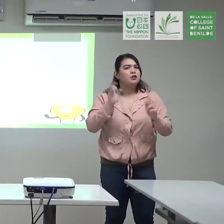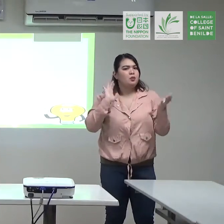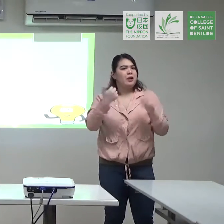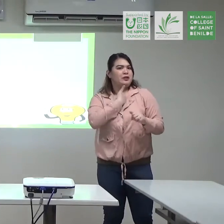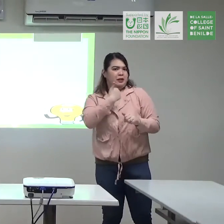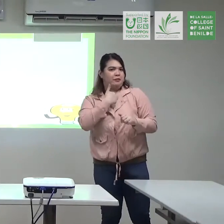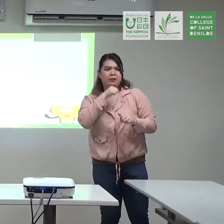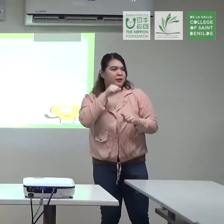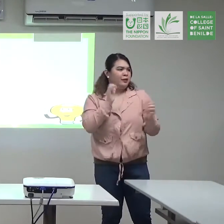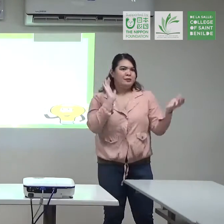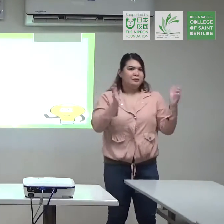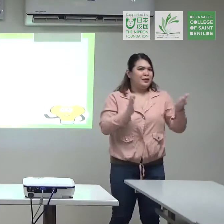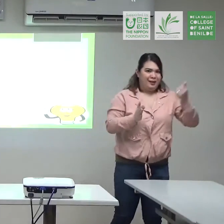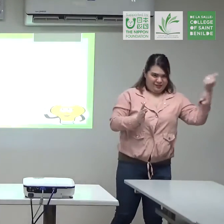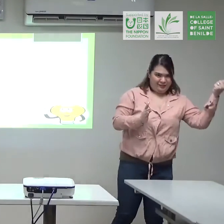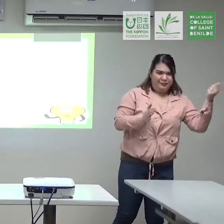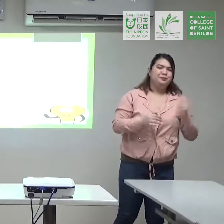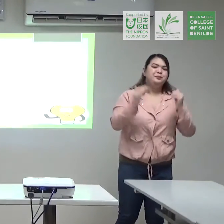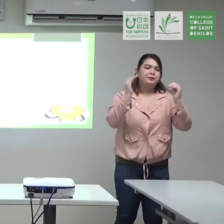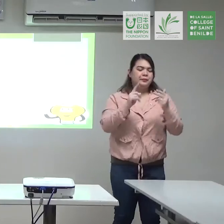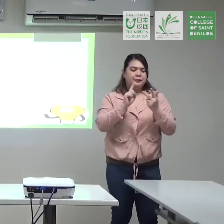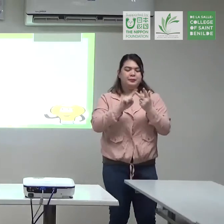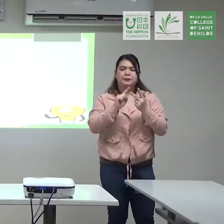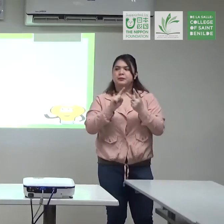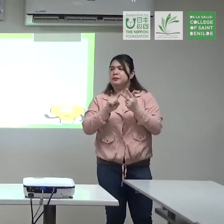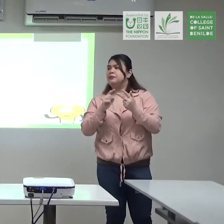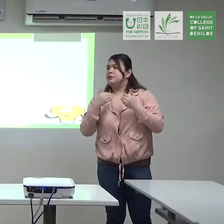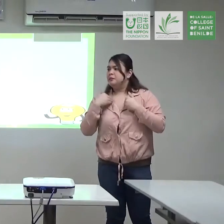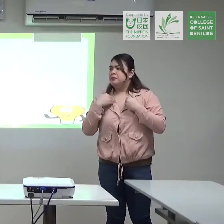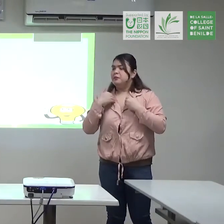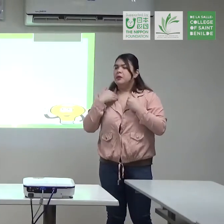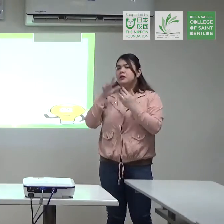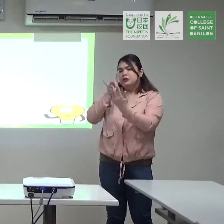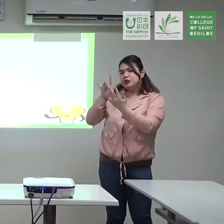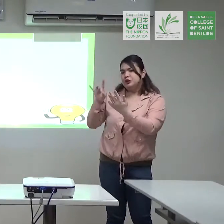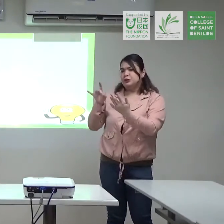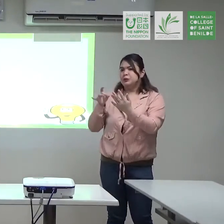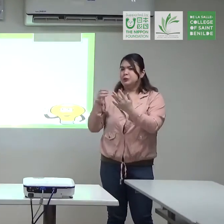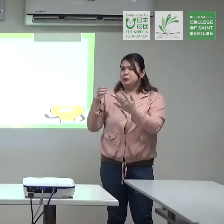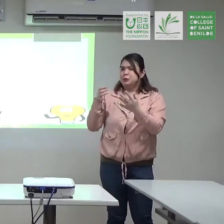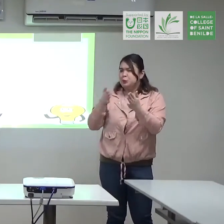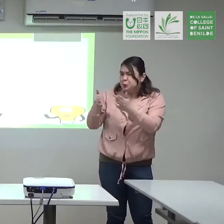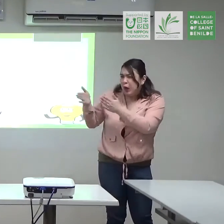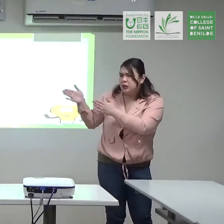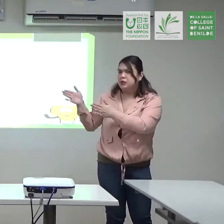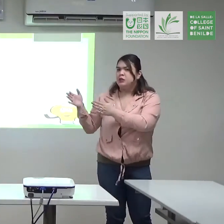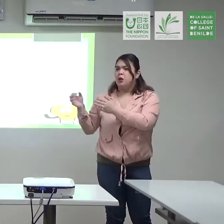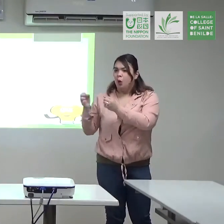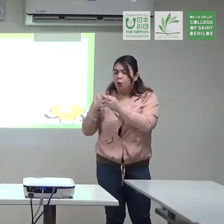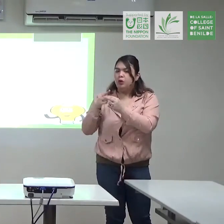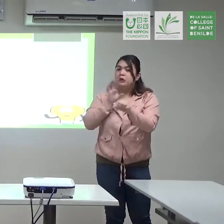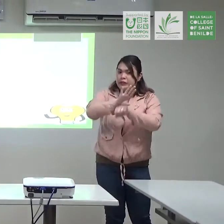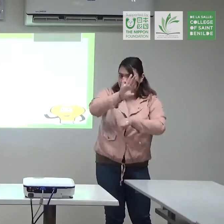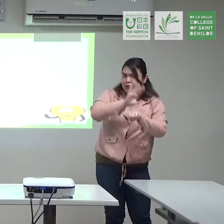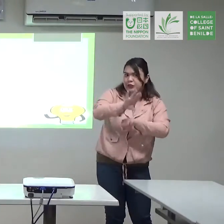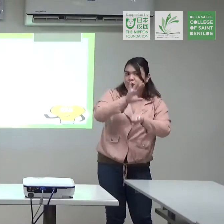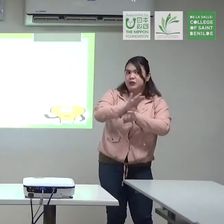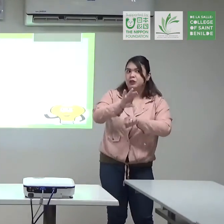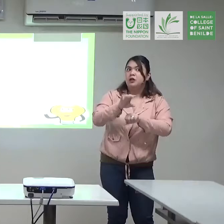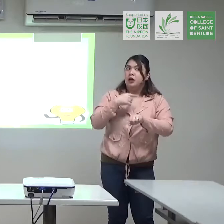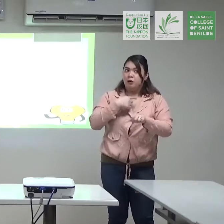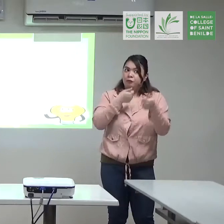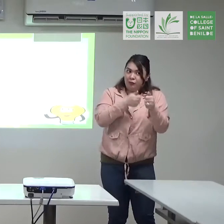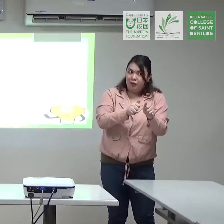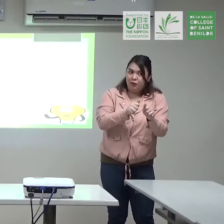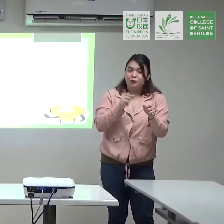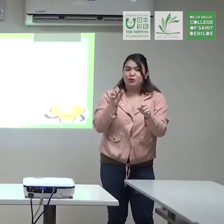of strategies used. Did they select an appropriate strategy? Did they follow through with the selected strategy and so